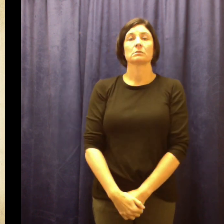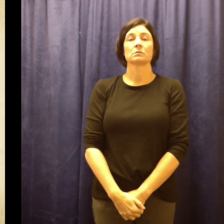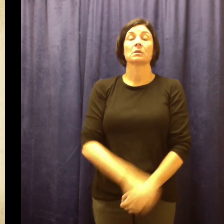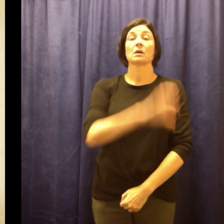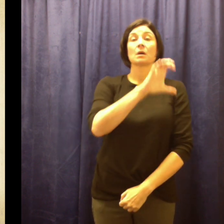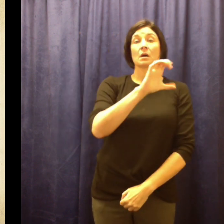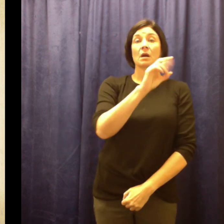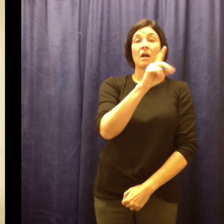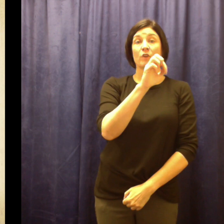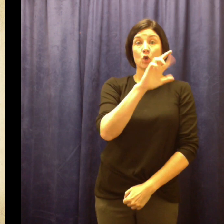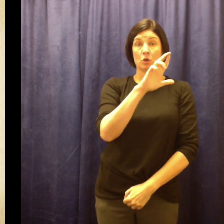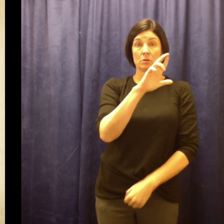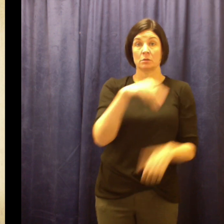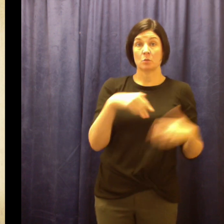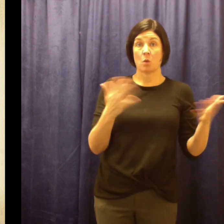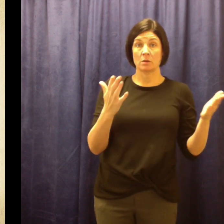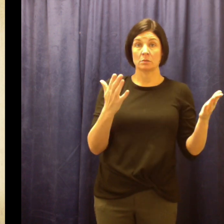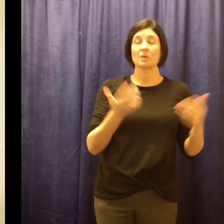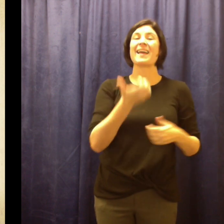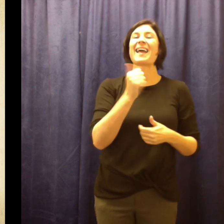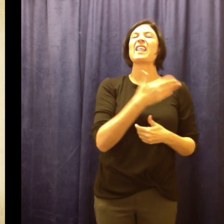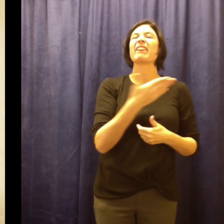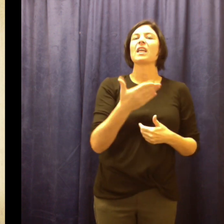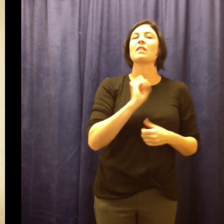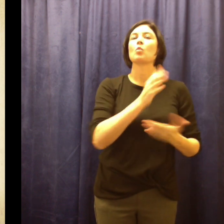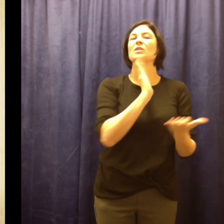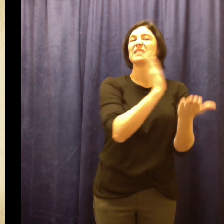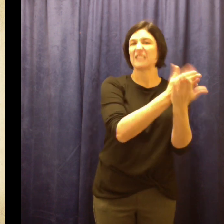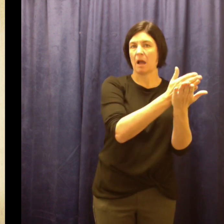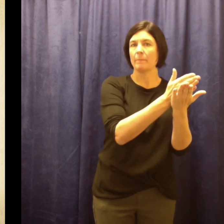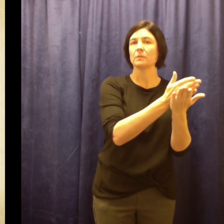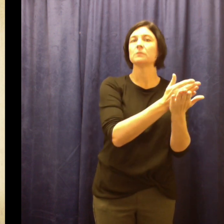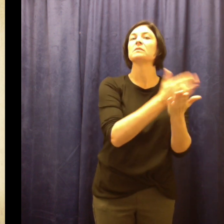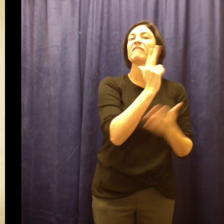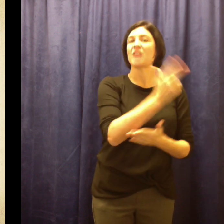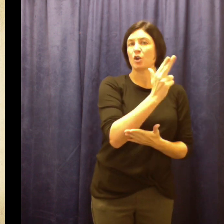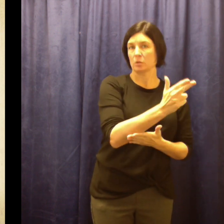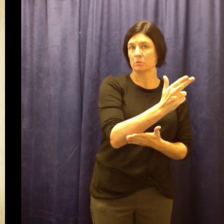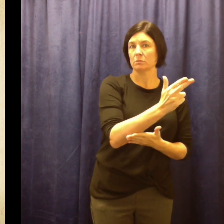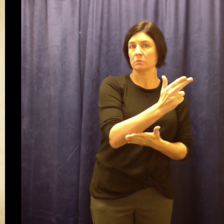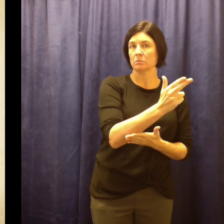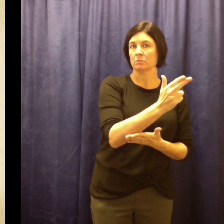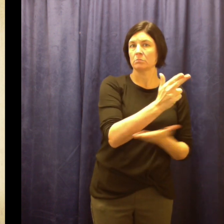Cover is any item that will stop weapon fire.